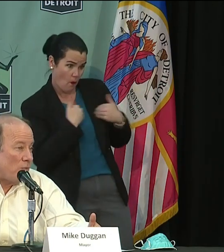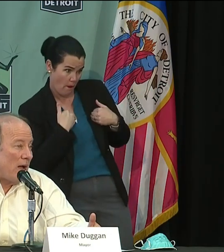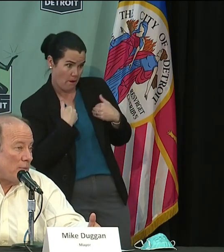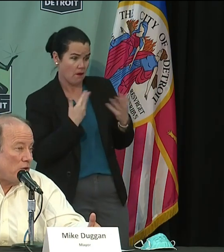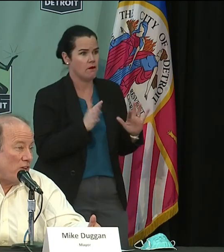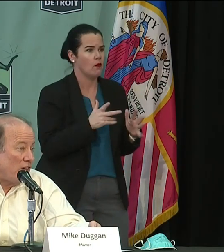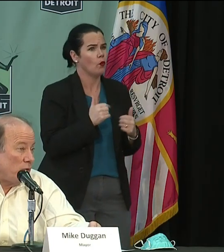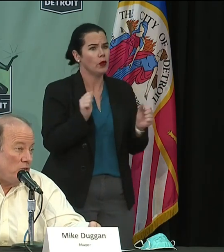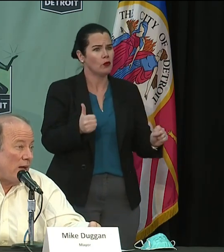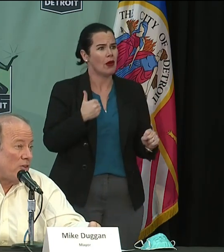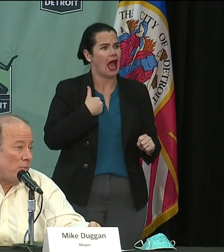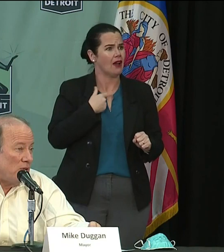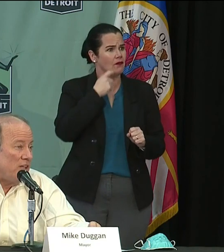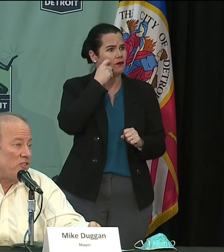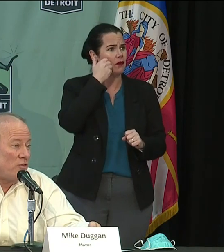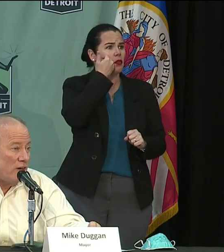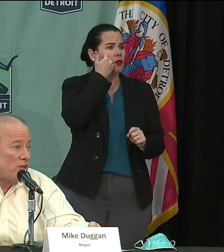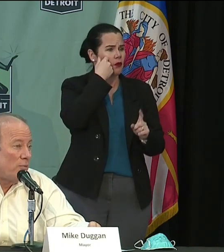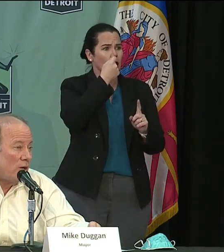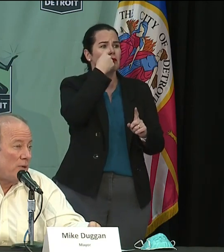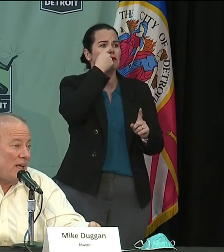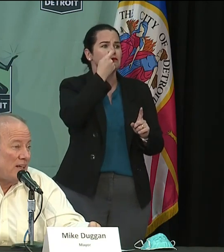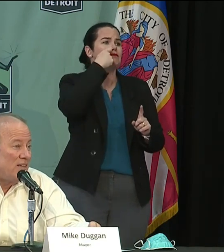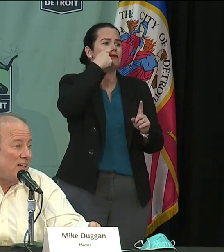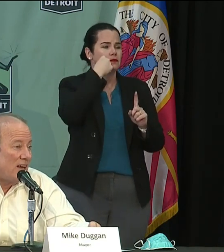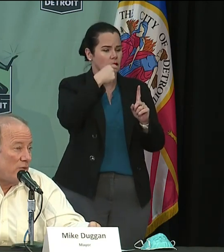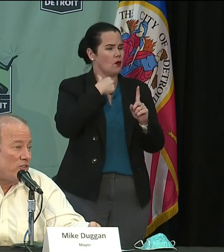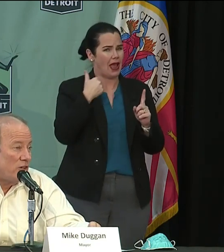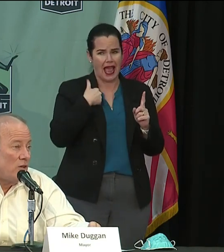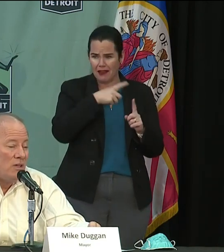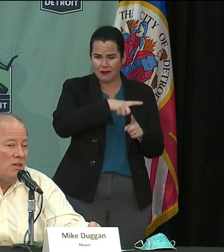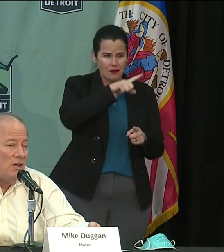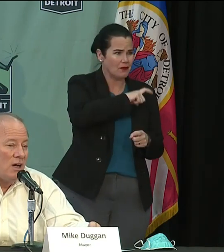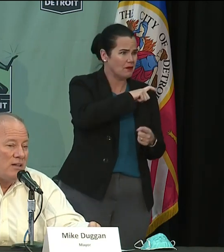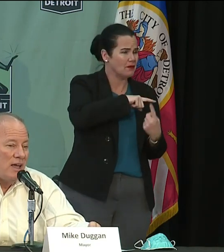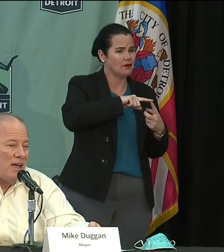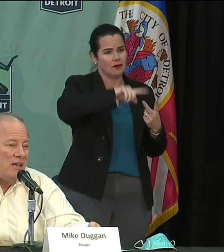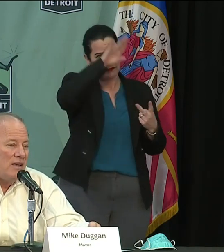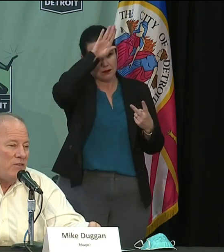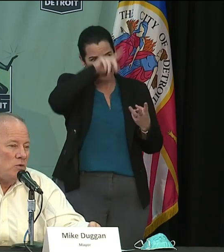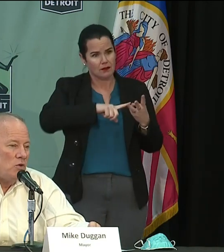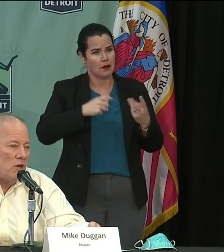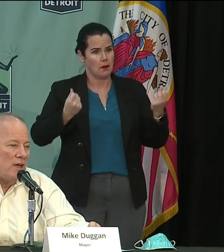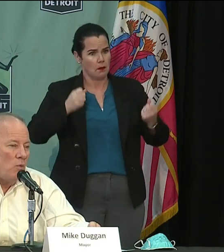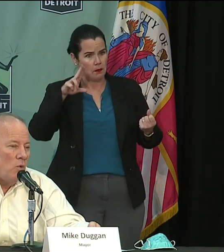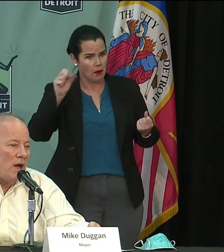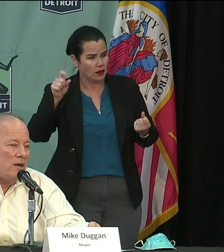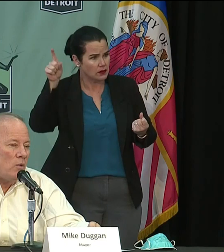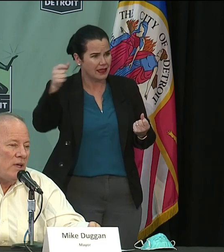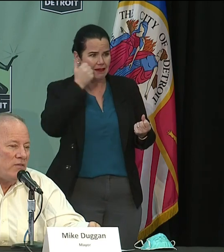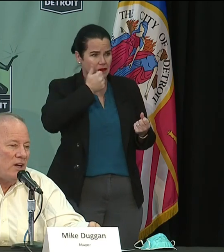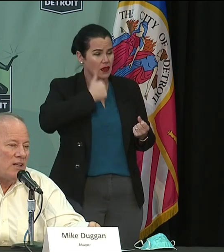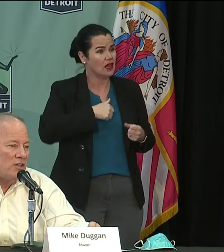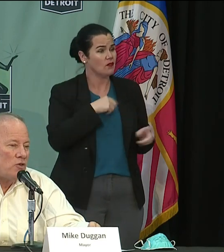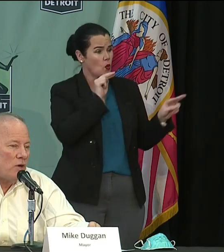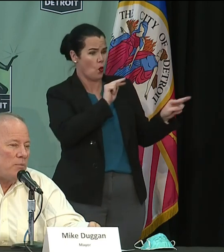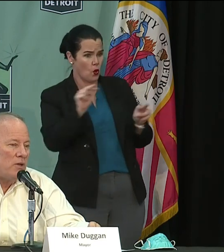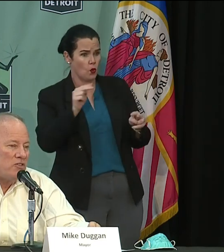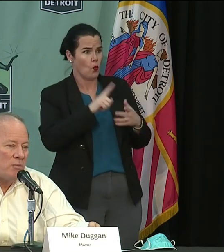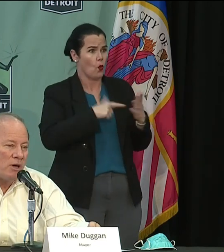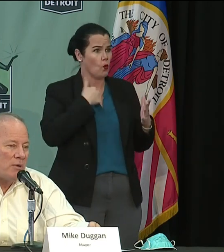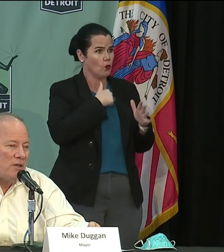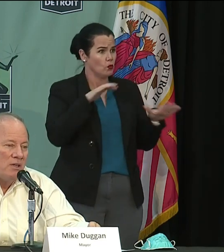have thermometers, as we do now at the police and the fire department and at DDOT every single day. If you look at what we have done at the